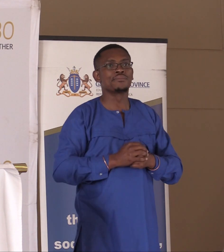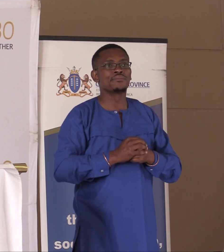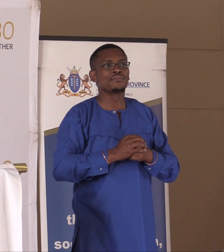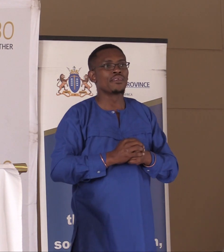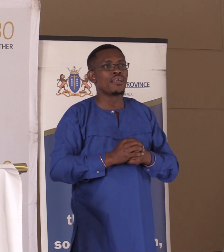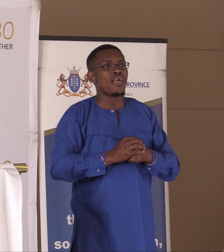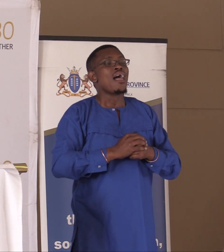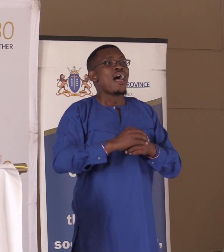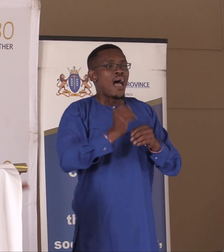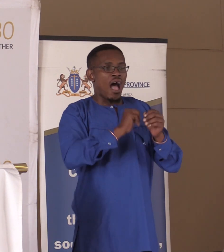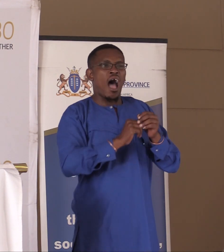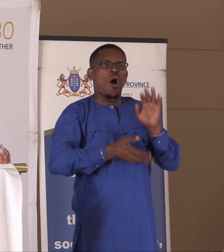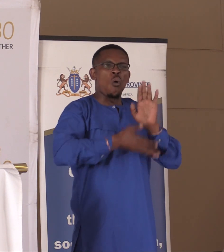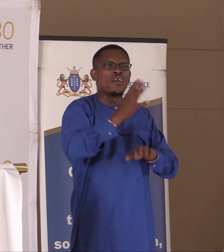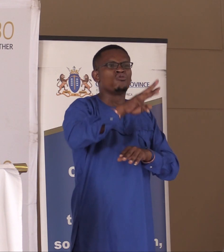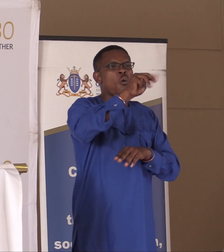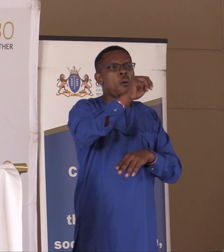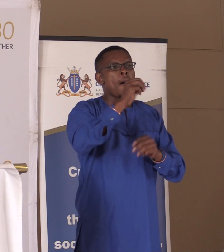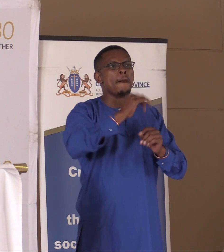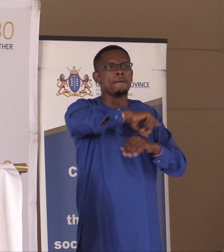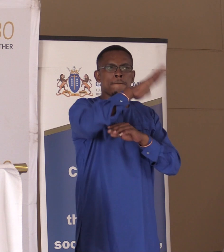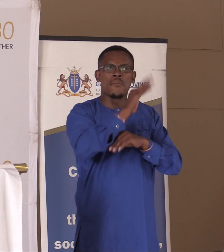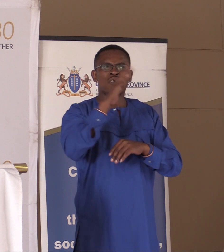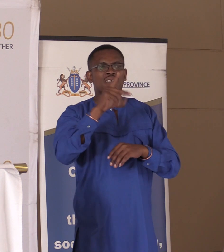Mount Kilimanjaro. Do you know Mount Kilimanjaro?